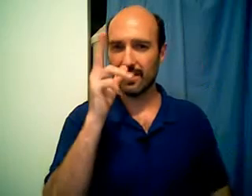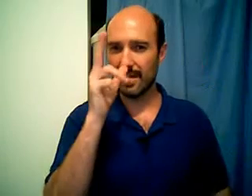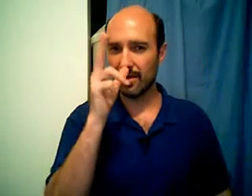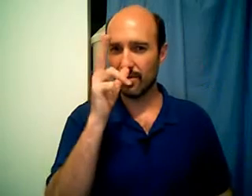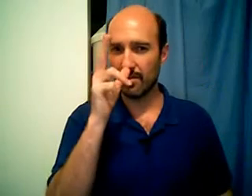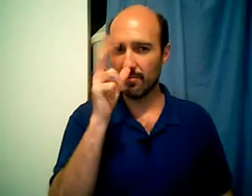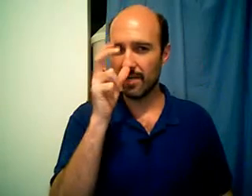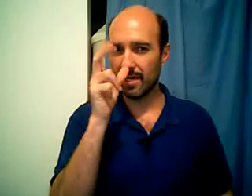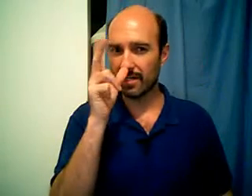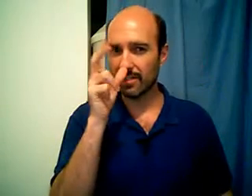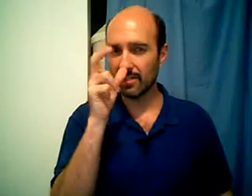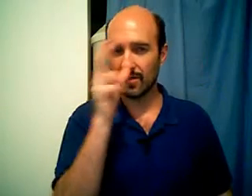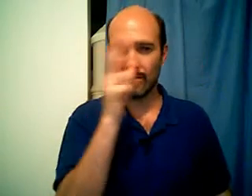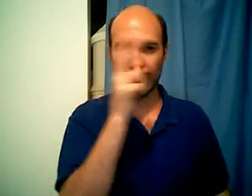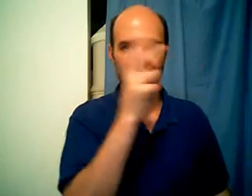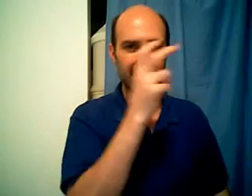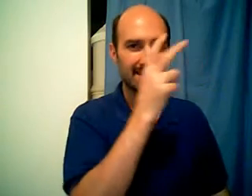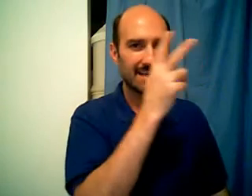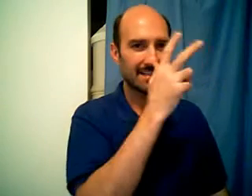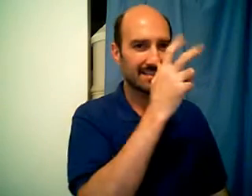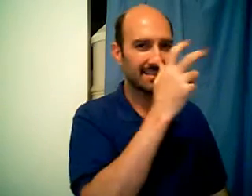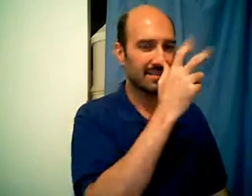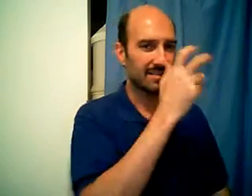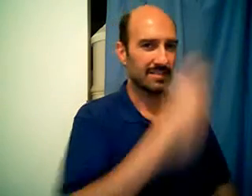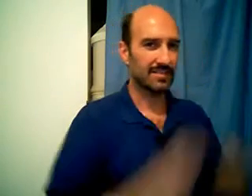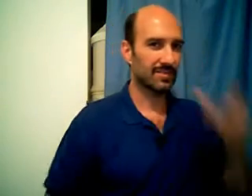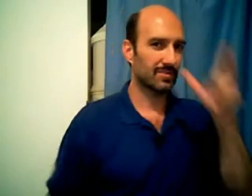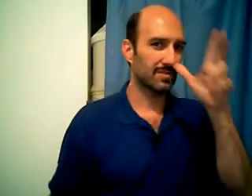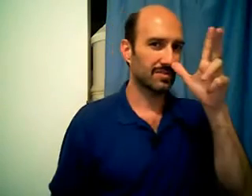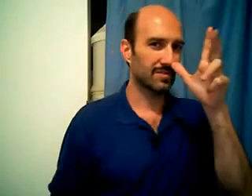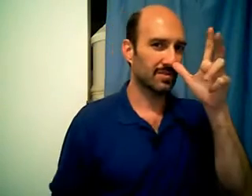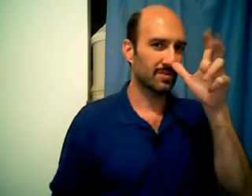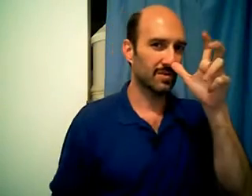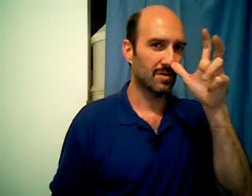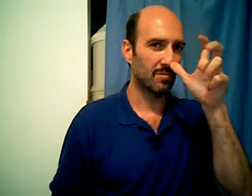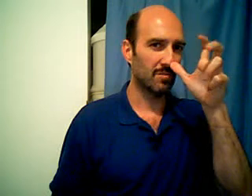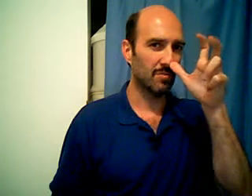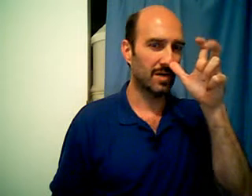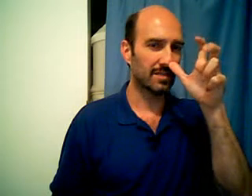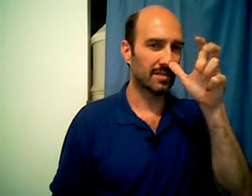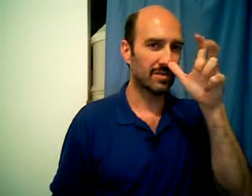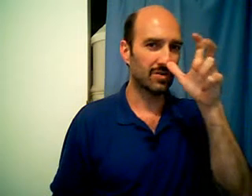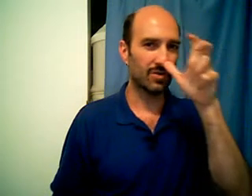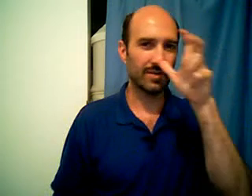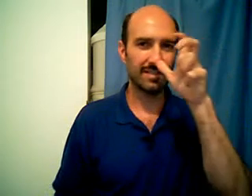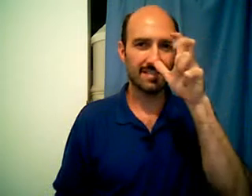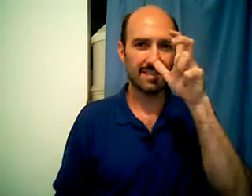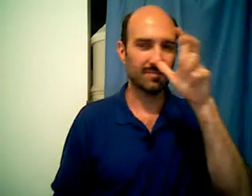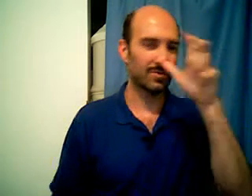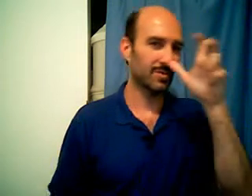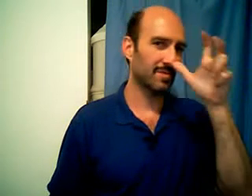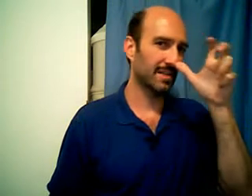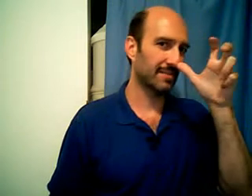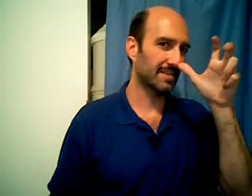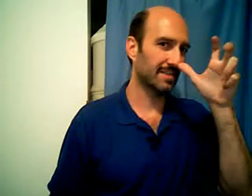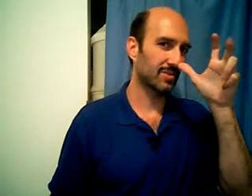Now, bug or insect. Do it this way too. Bug or insect. I'm doing it with my left hand, even though I'm